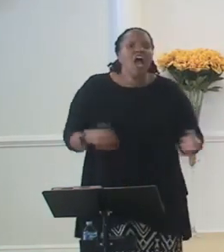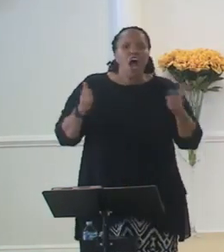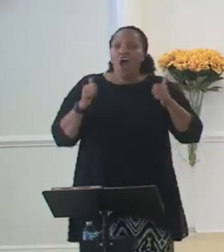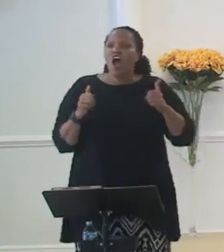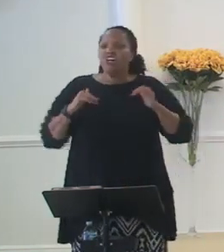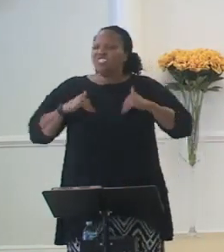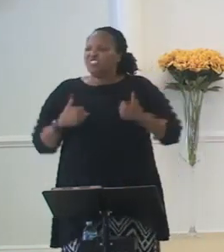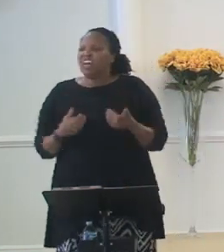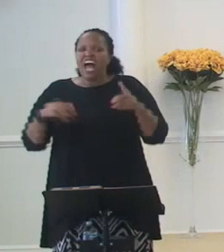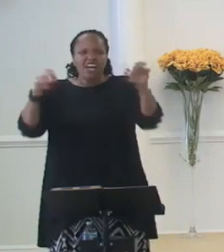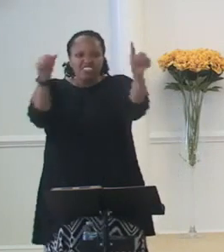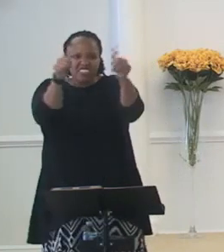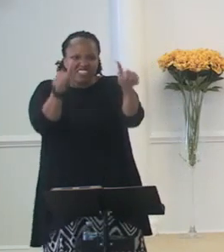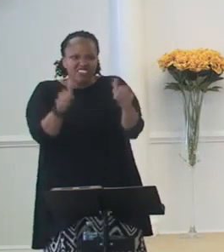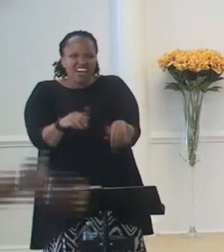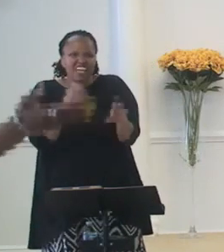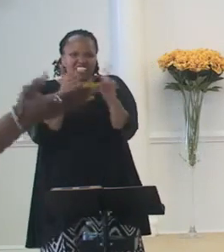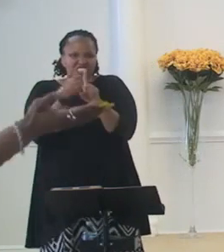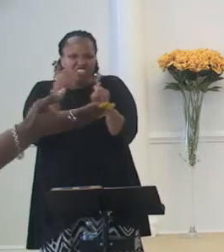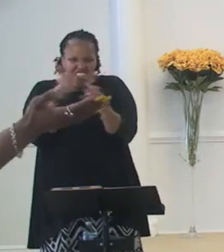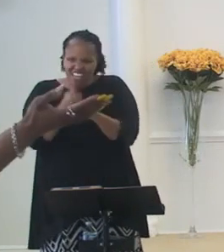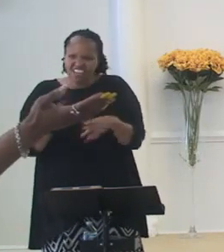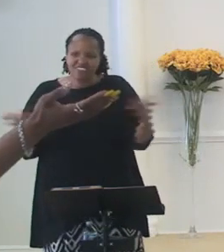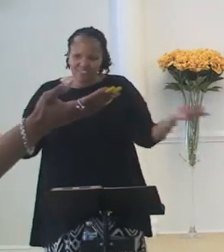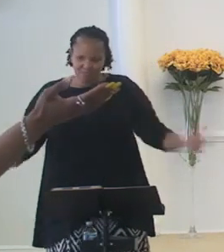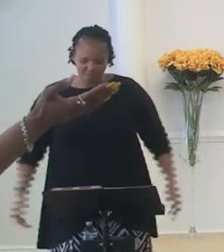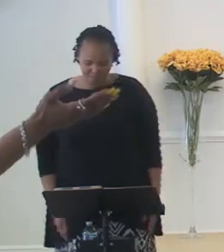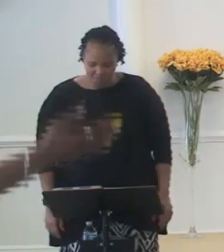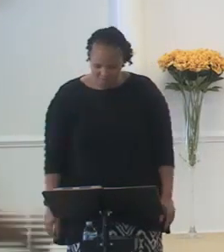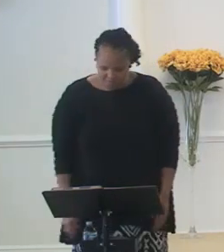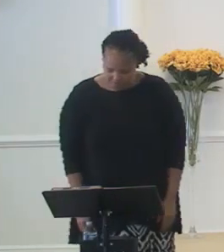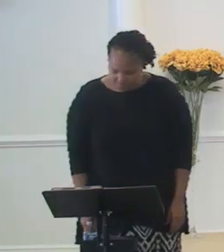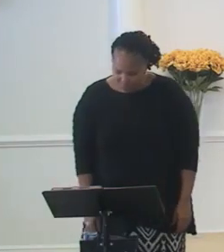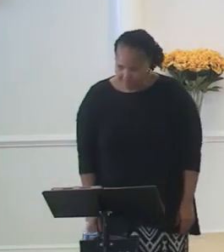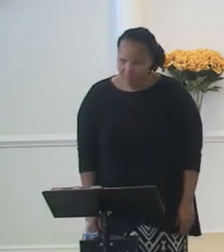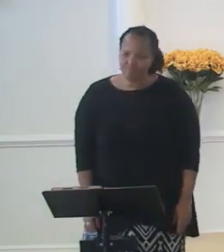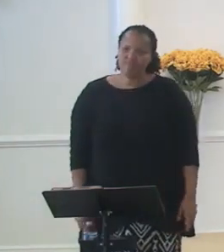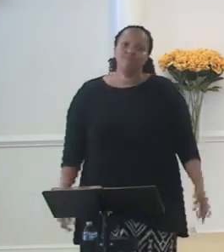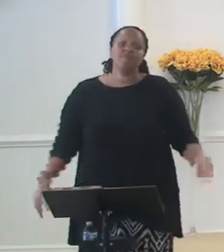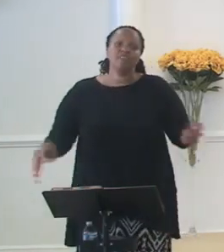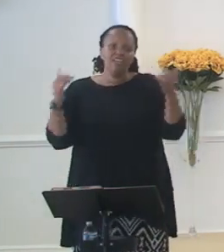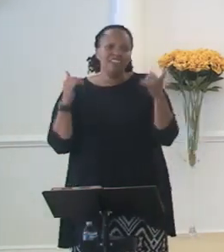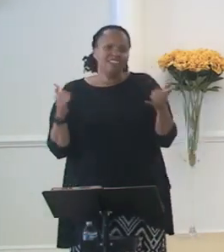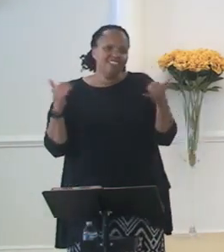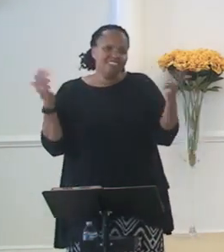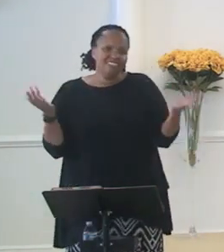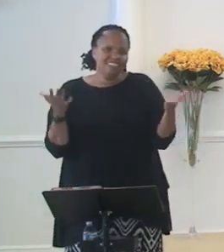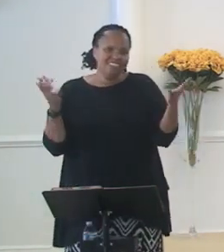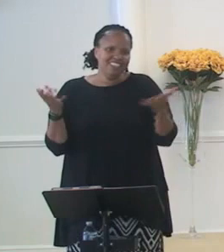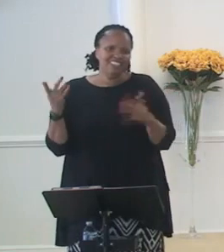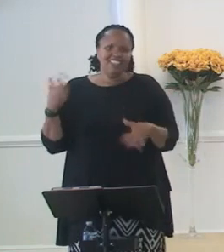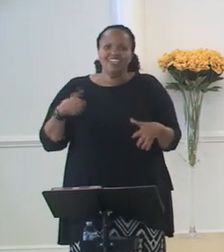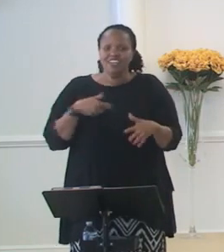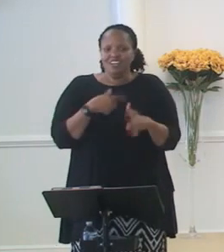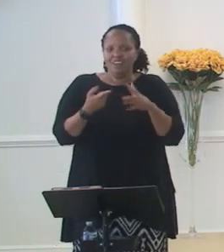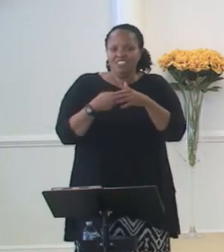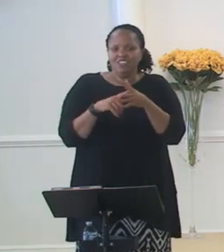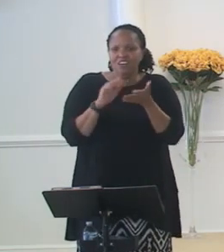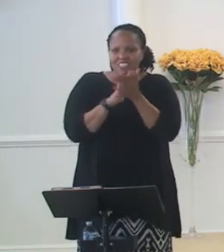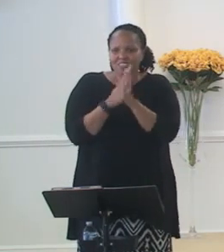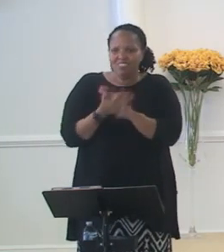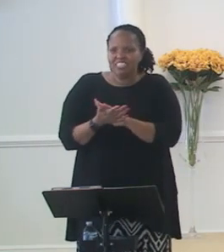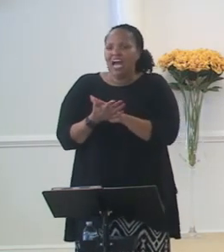yourself and being competitive to the molding I want to do? And so now, we start to get